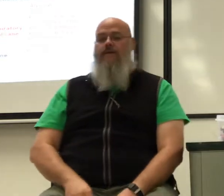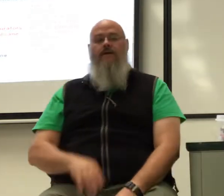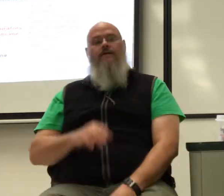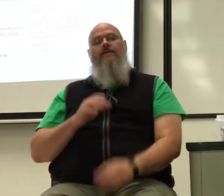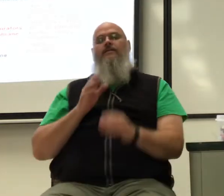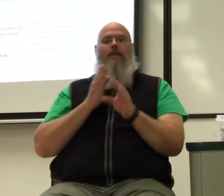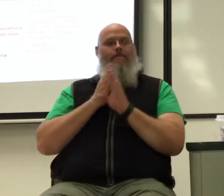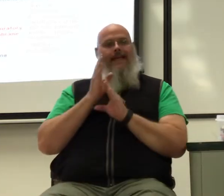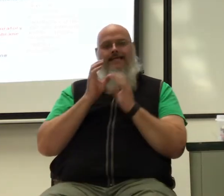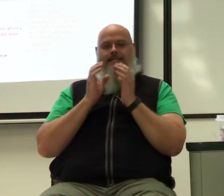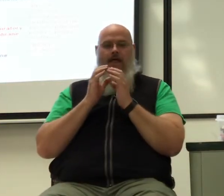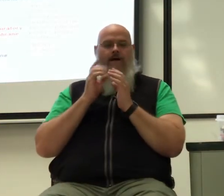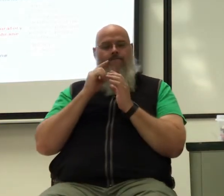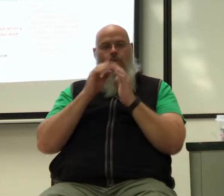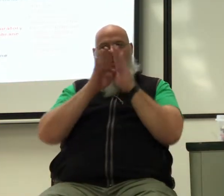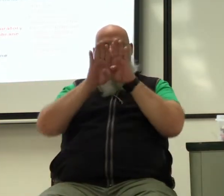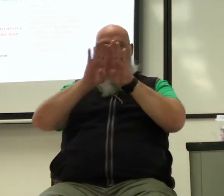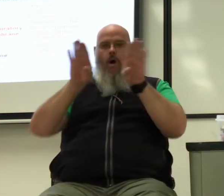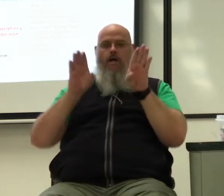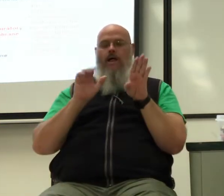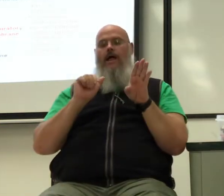wall.